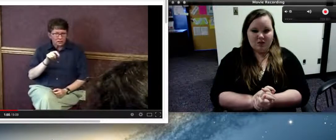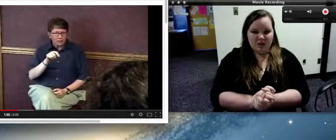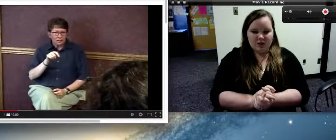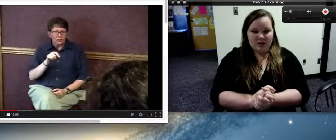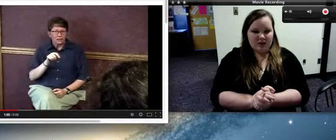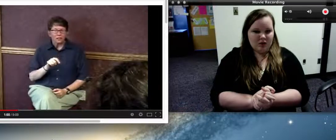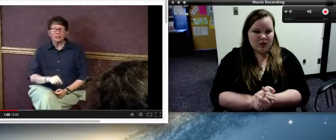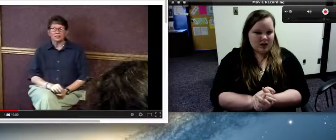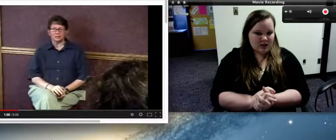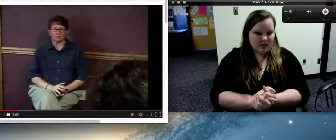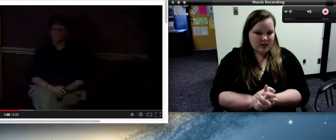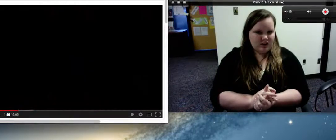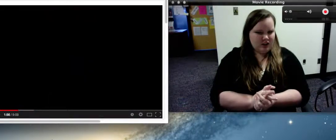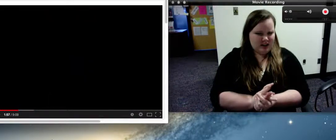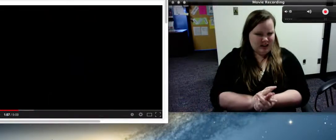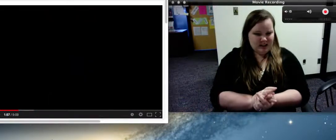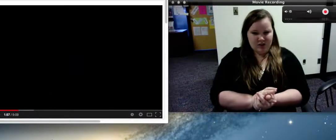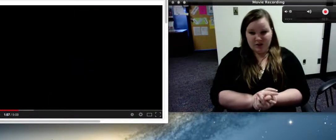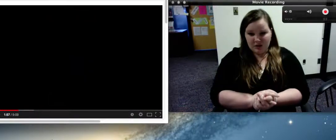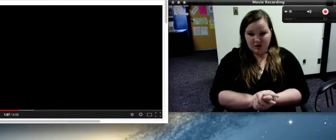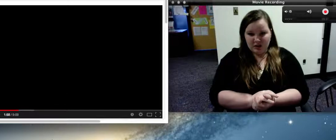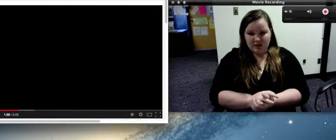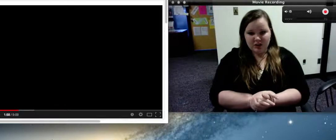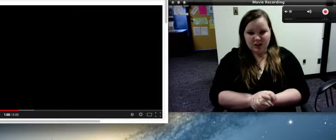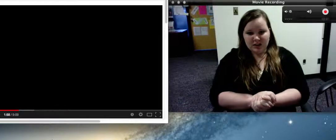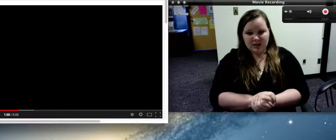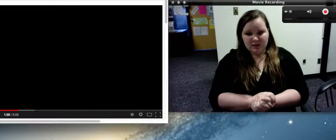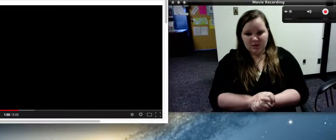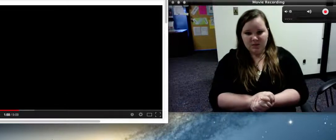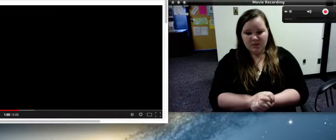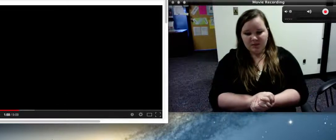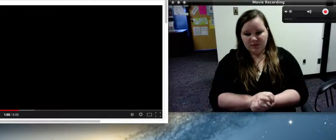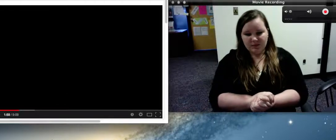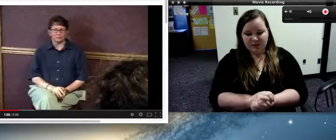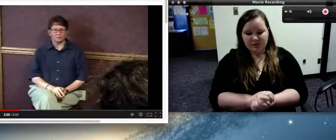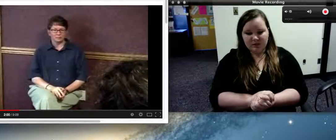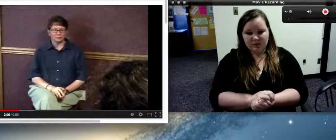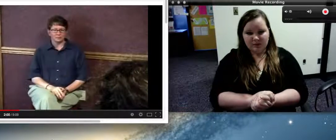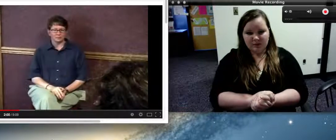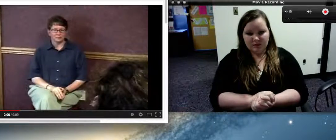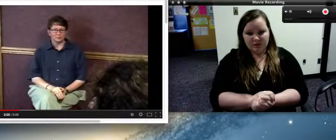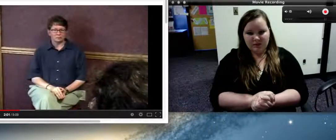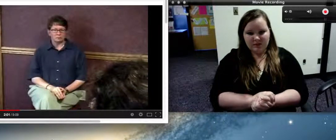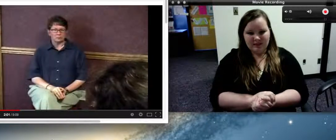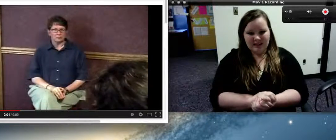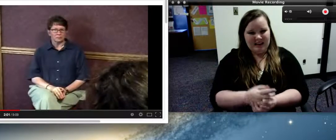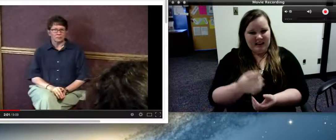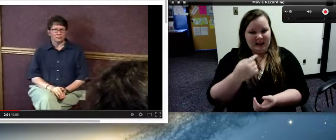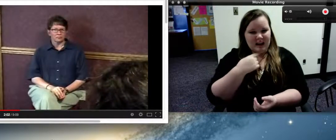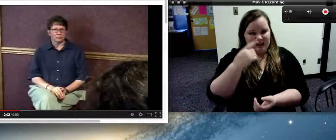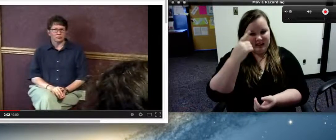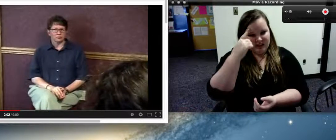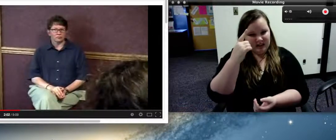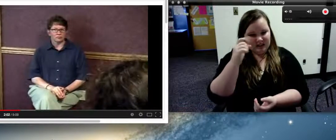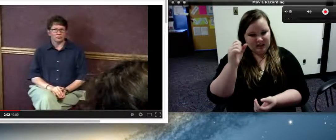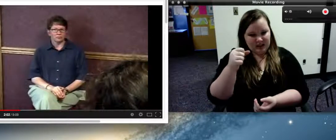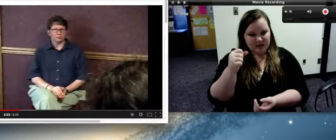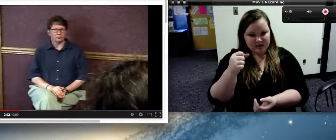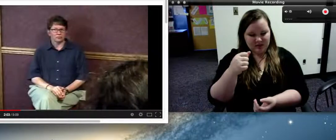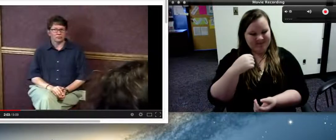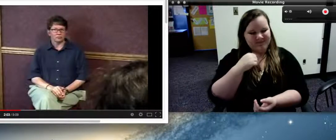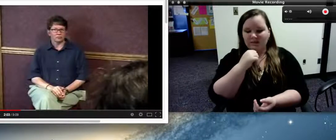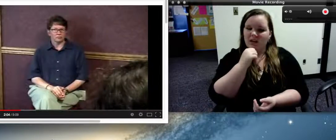So, Fiona, what shots does she need? Is it her rabies shot that she needs? I think so. I'm not sure what she's supposed to